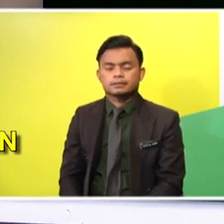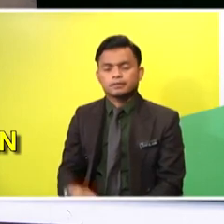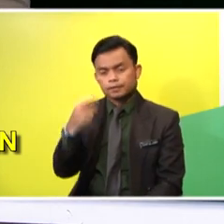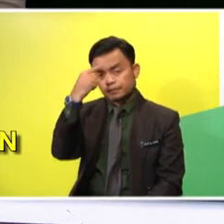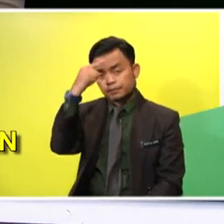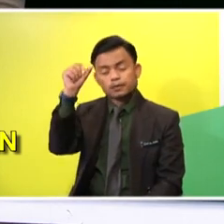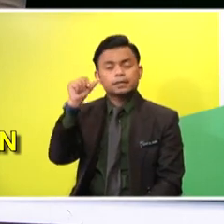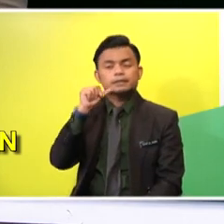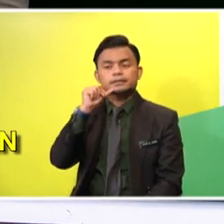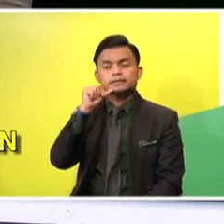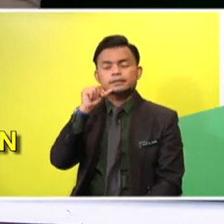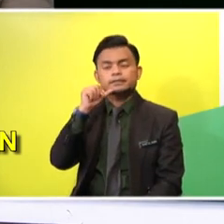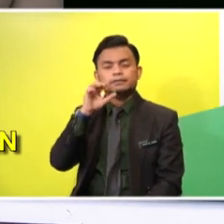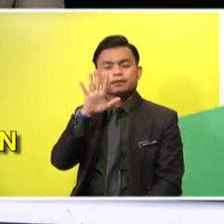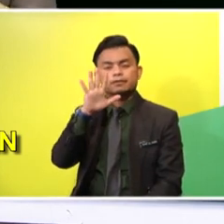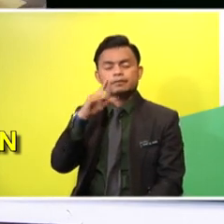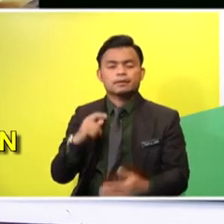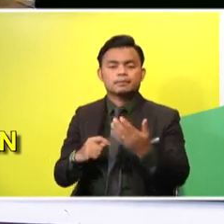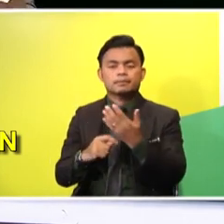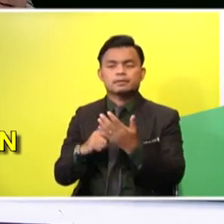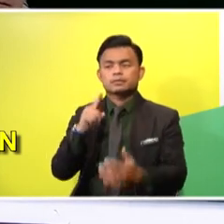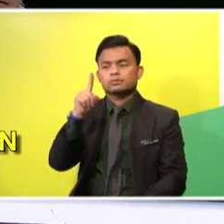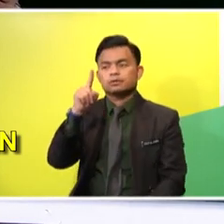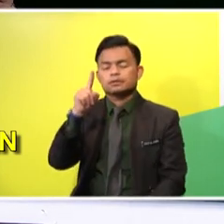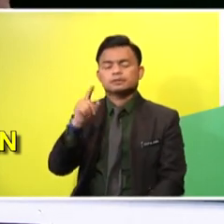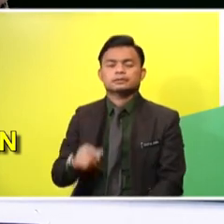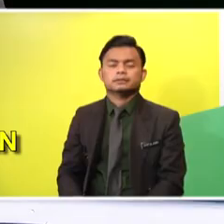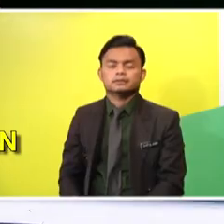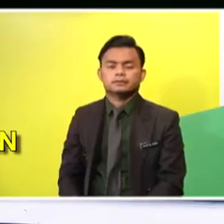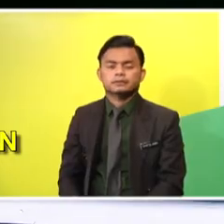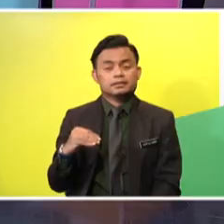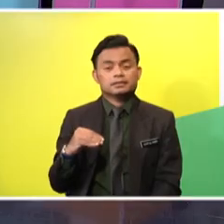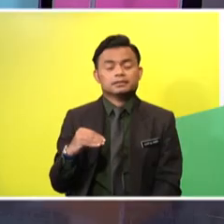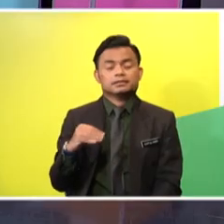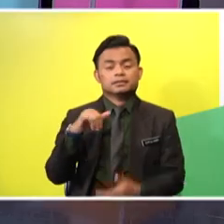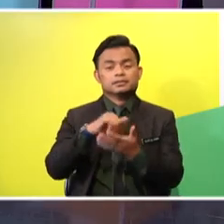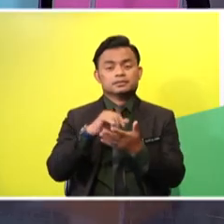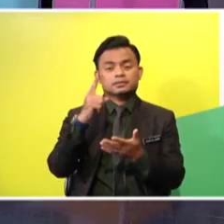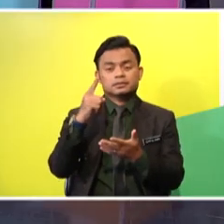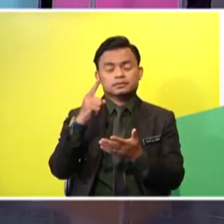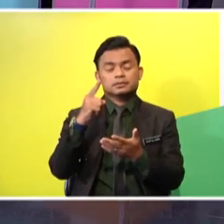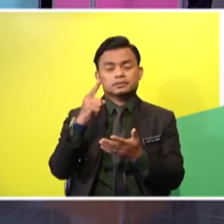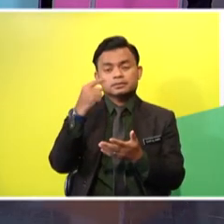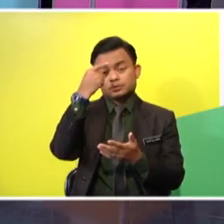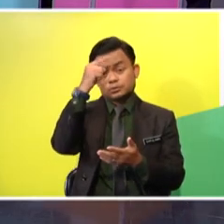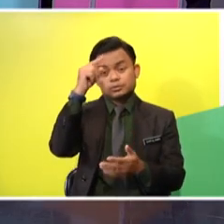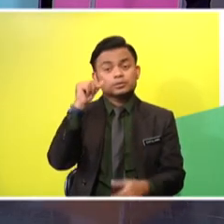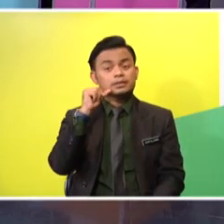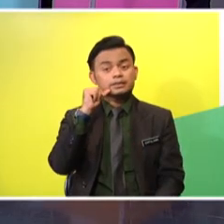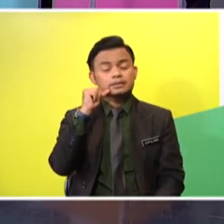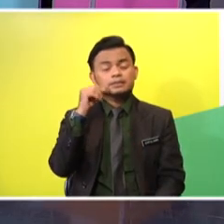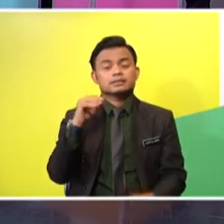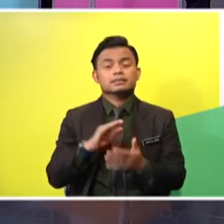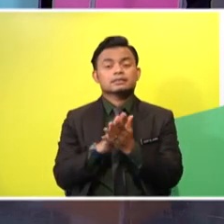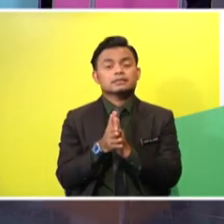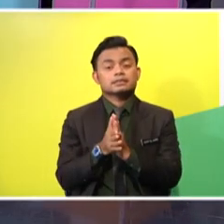and plus one more because she gave the name of Kumar's brother. Right. Anis, so now Anis has 11